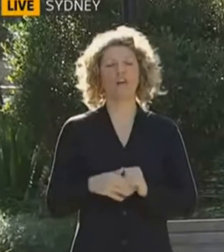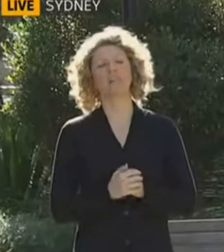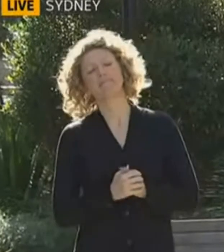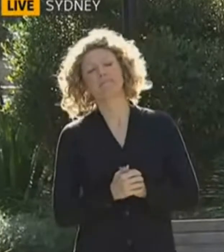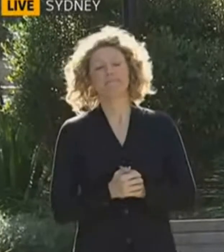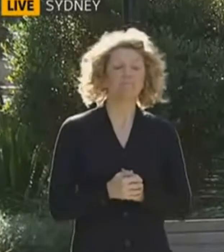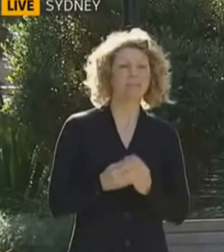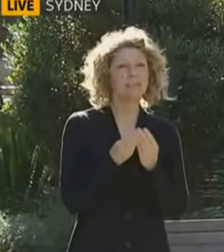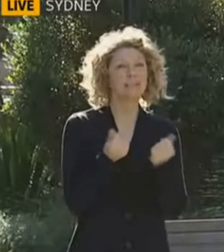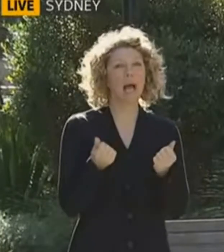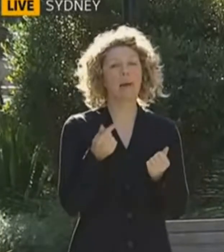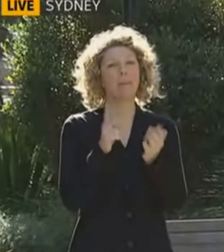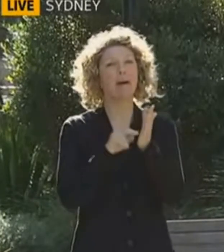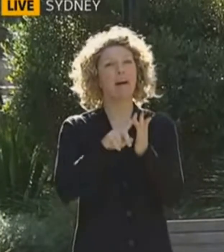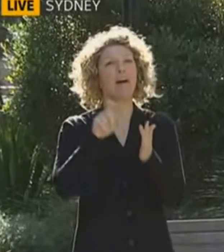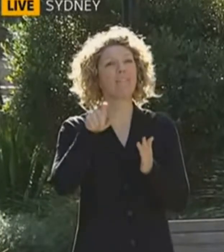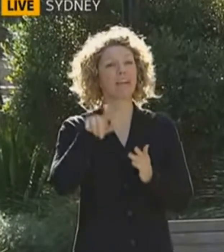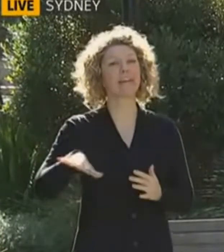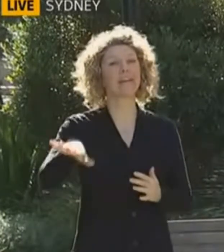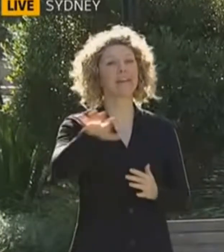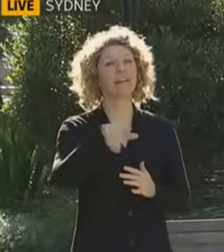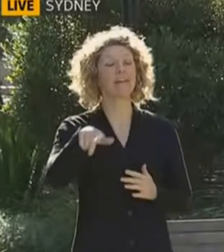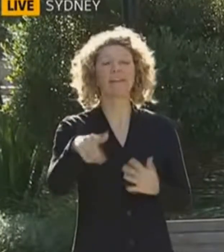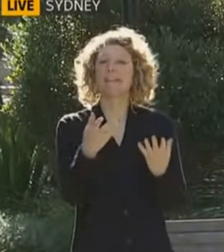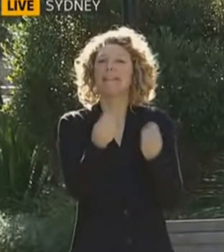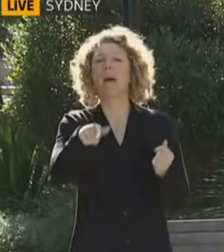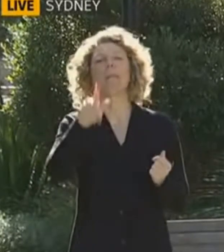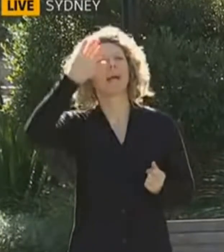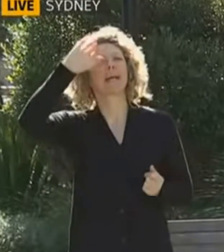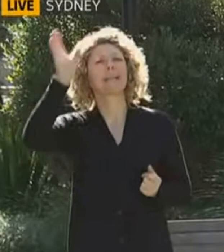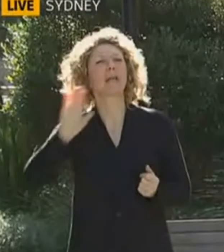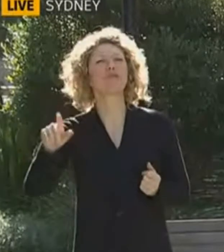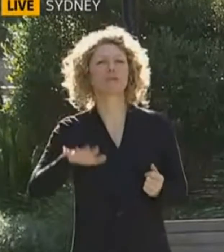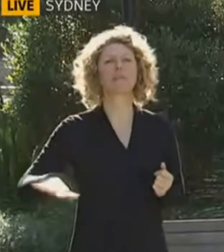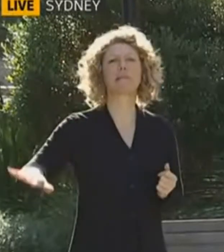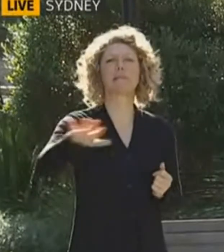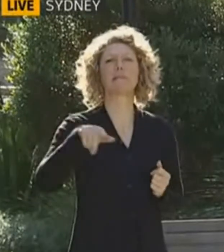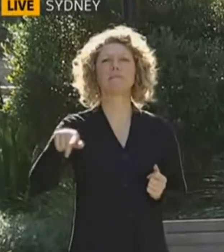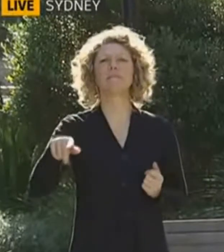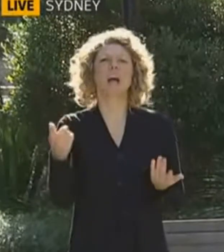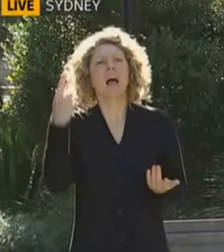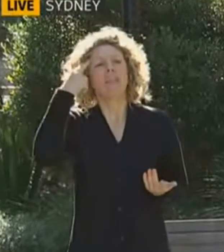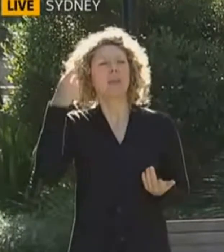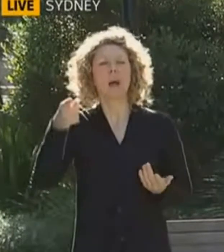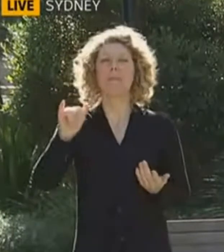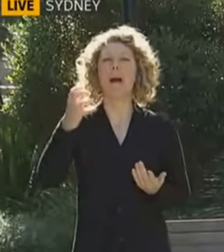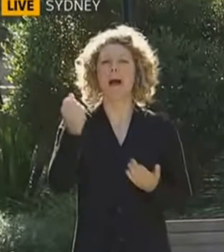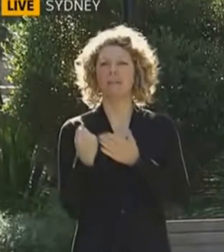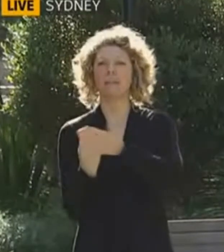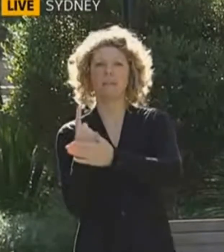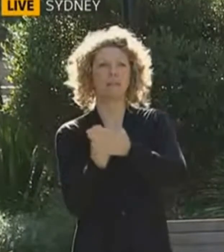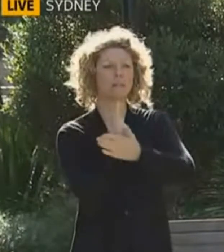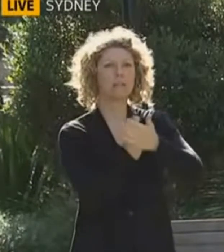of people in regional Victoria may have not been what they call seeding, or we don't have